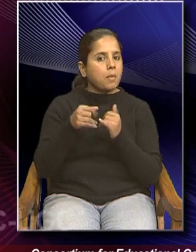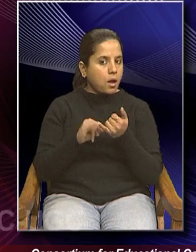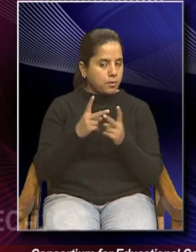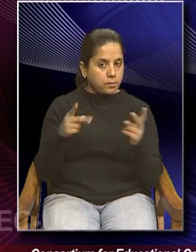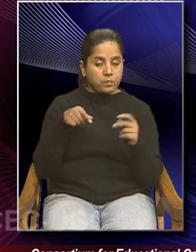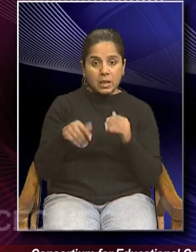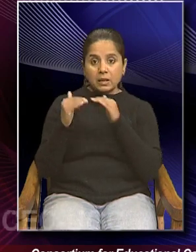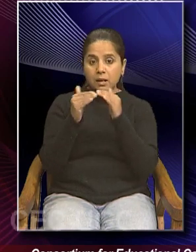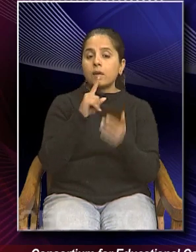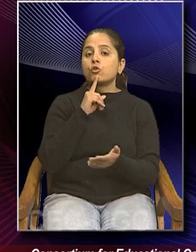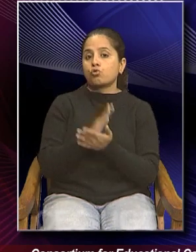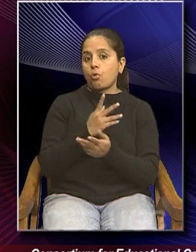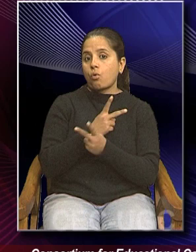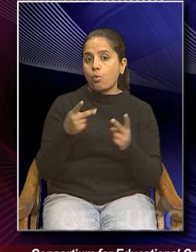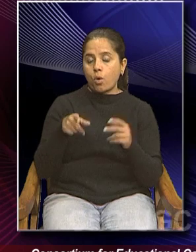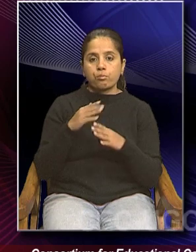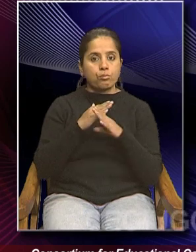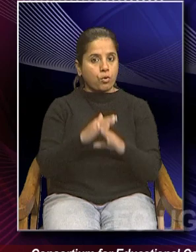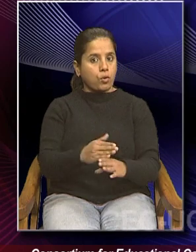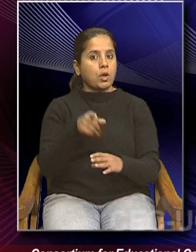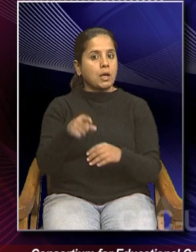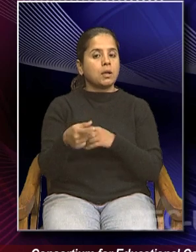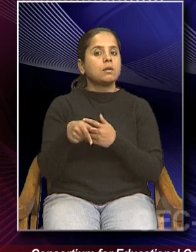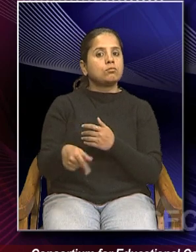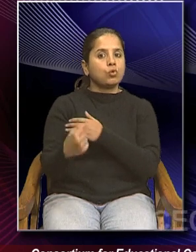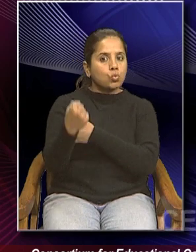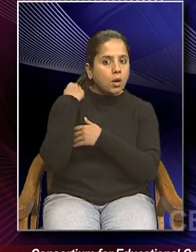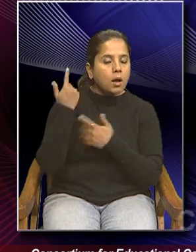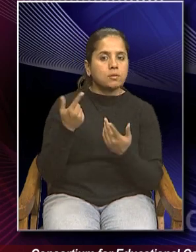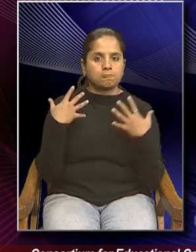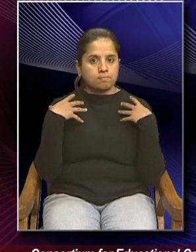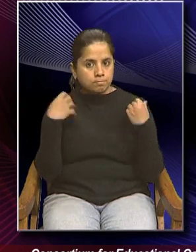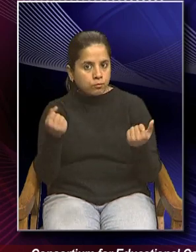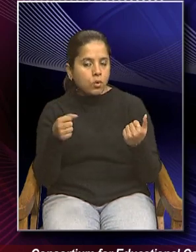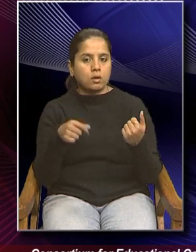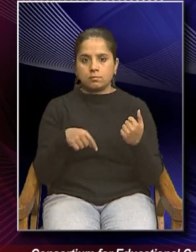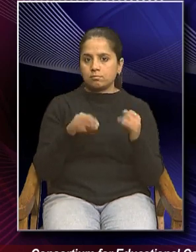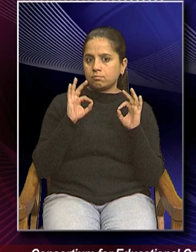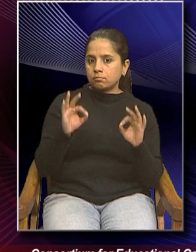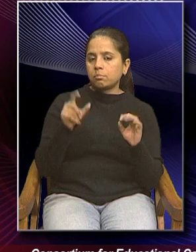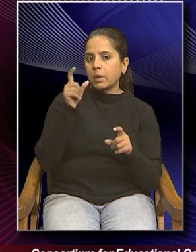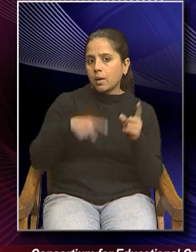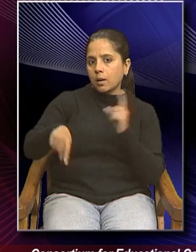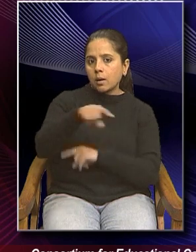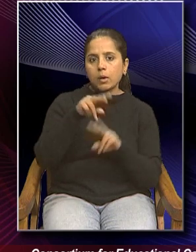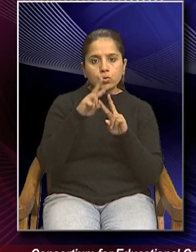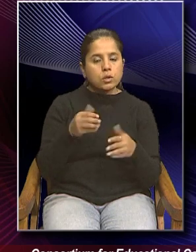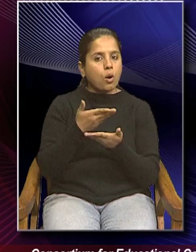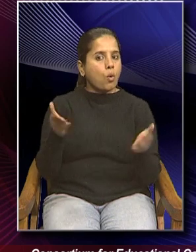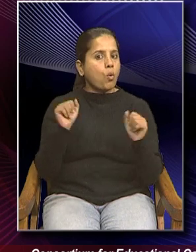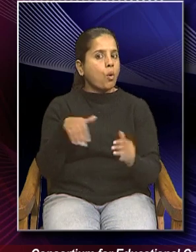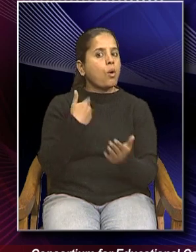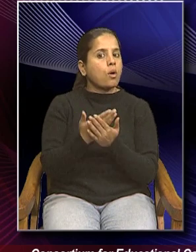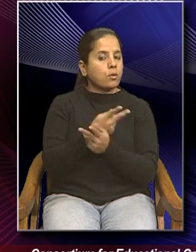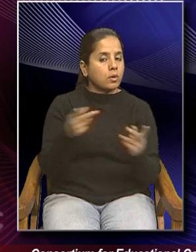standards ensure the protection of the rights, well-being, and dignity of research participants. This